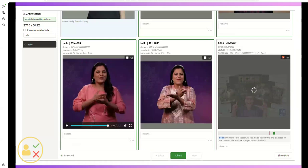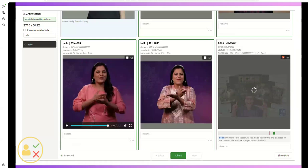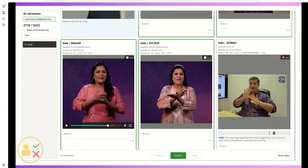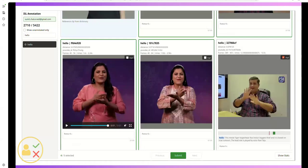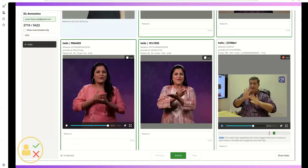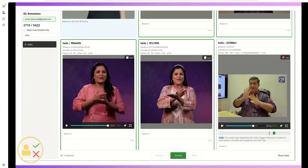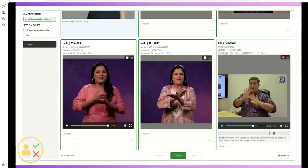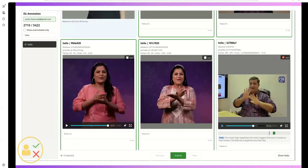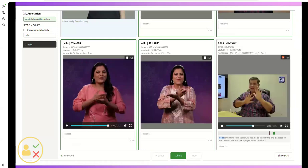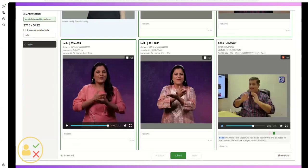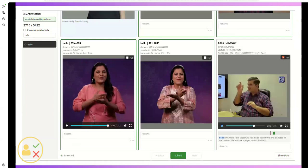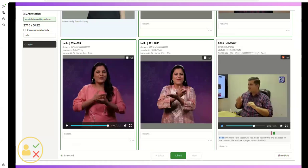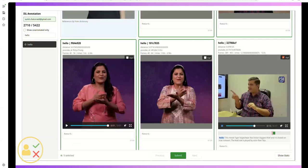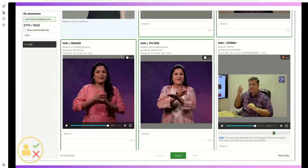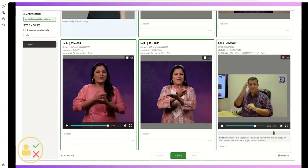one isn't.